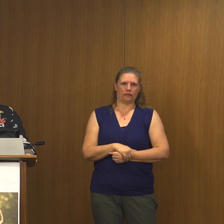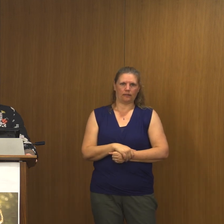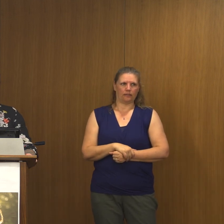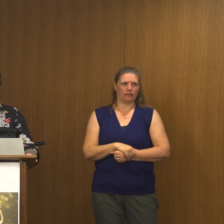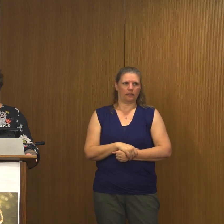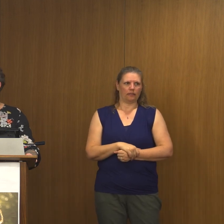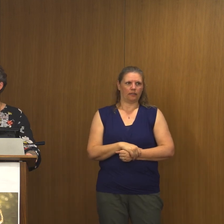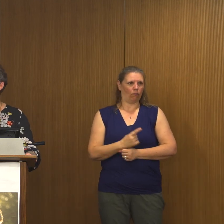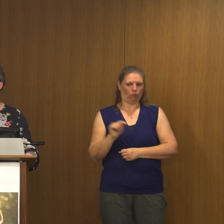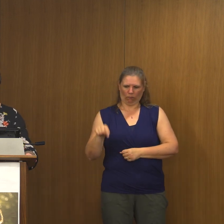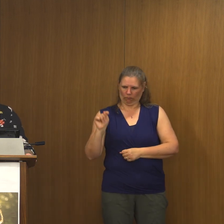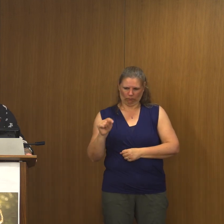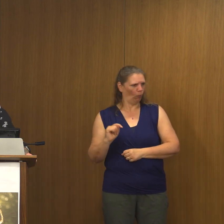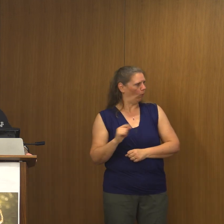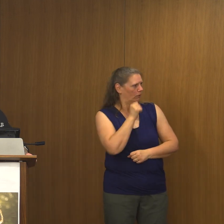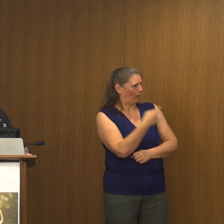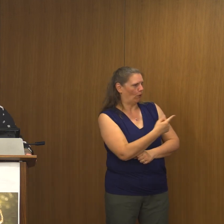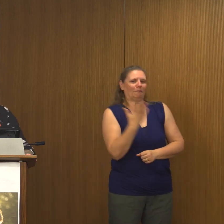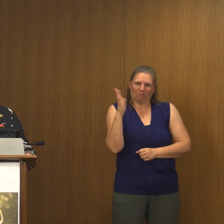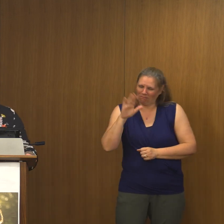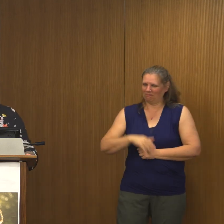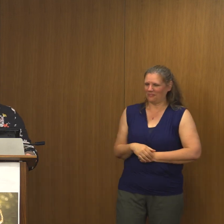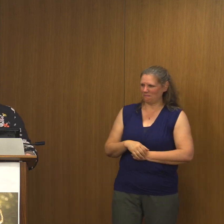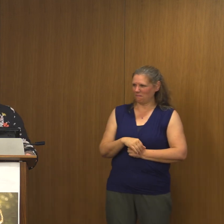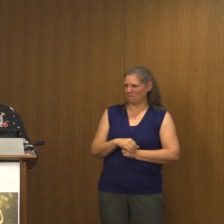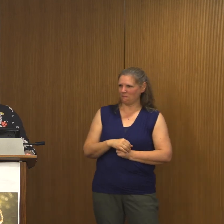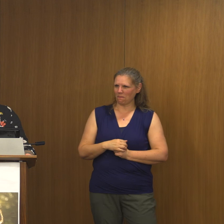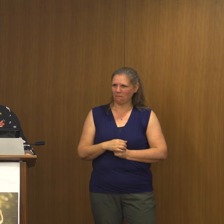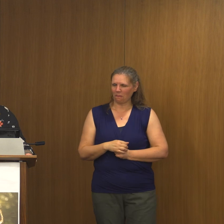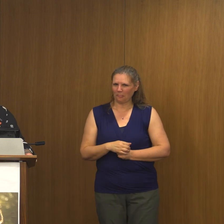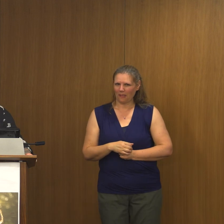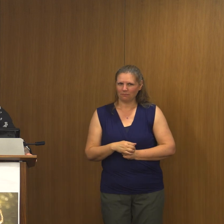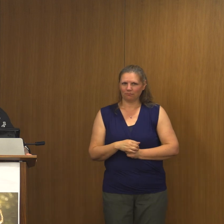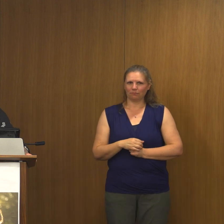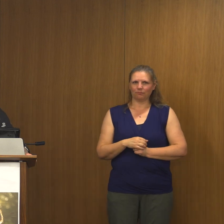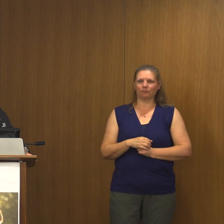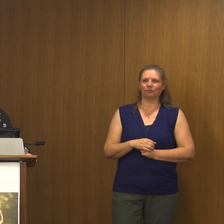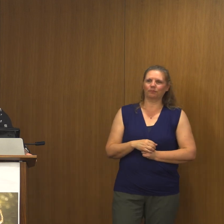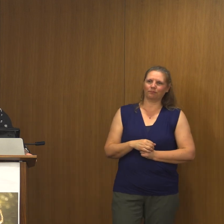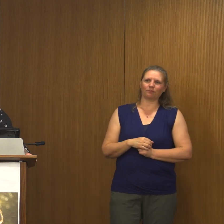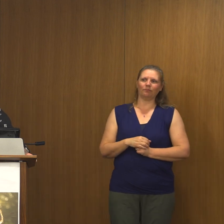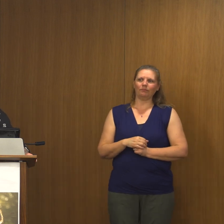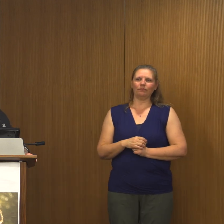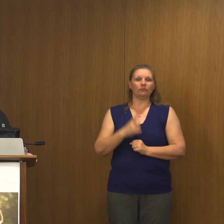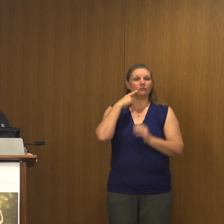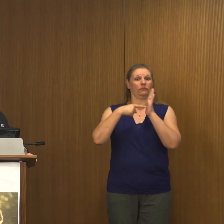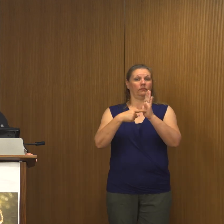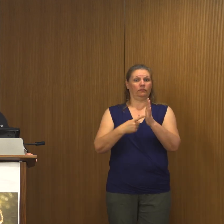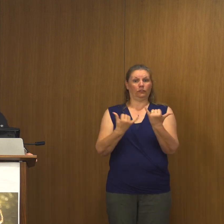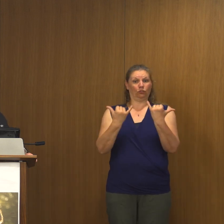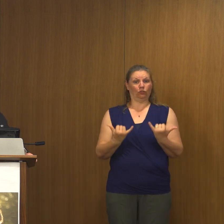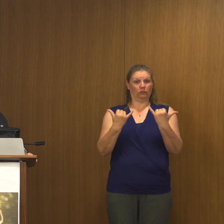Oh, the video didn't come. Okay. Oh, no worries. On days like today, having an opportunity to speak